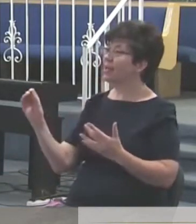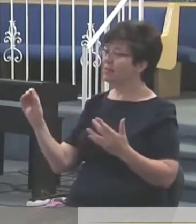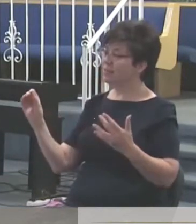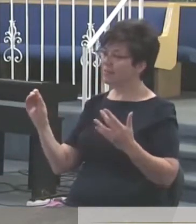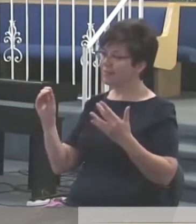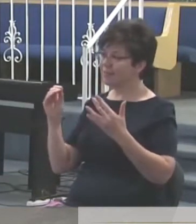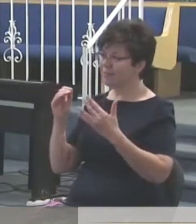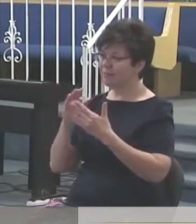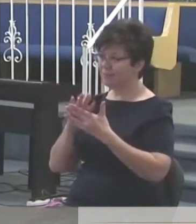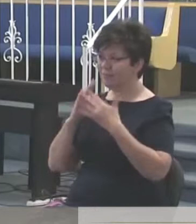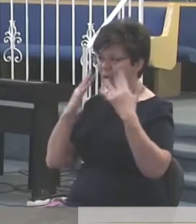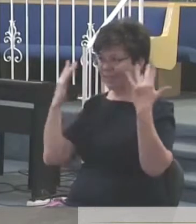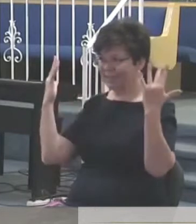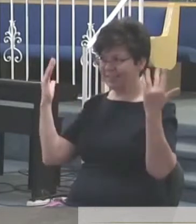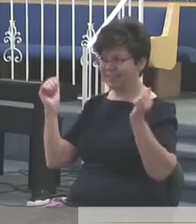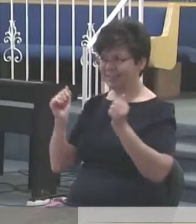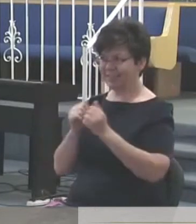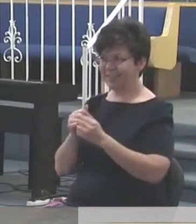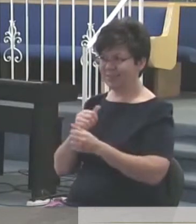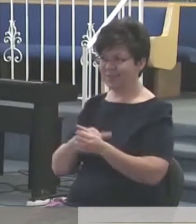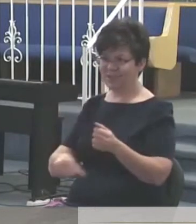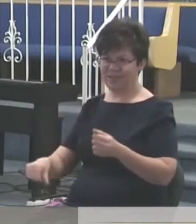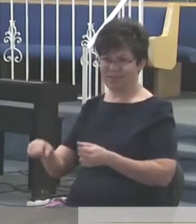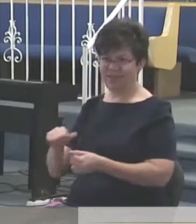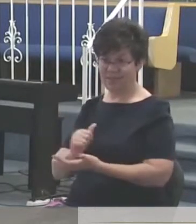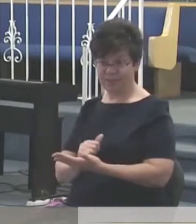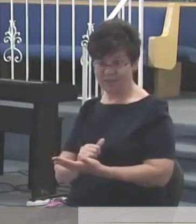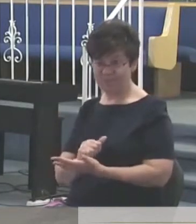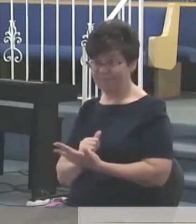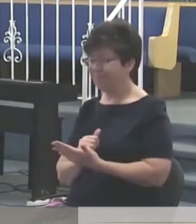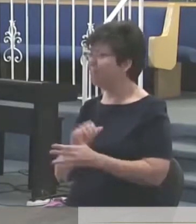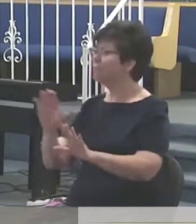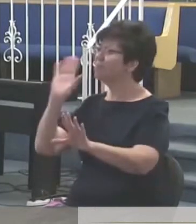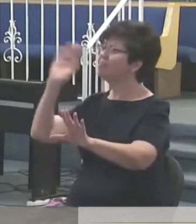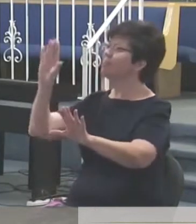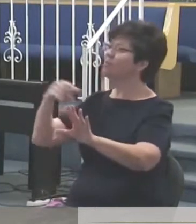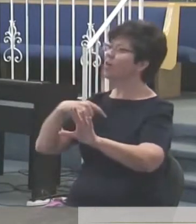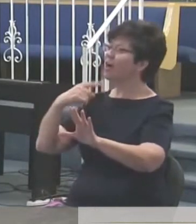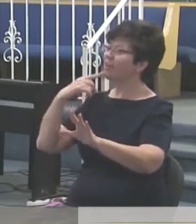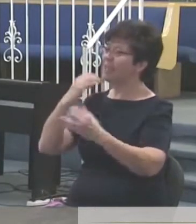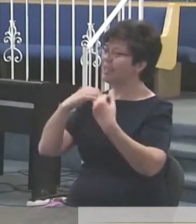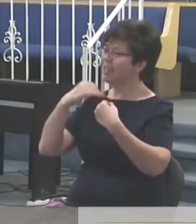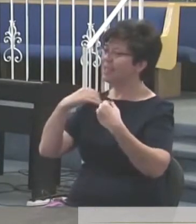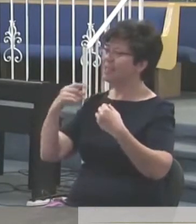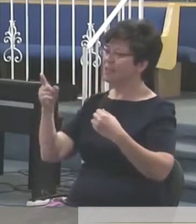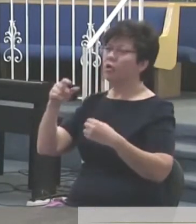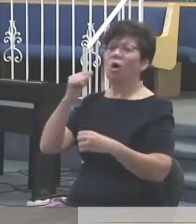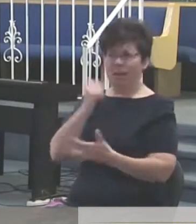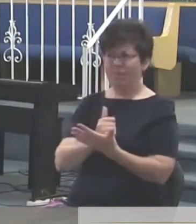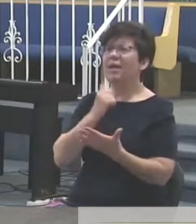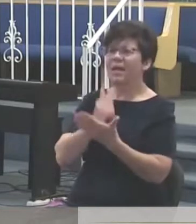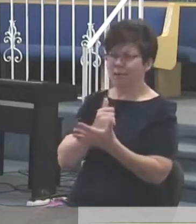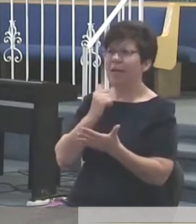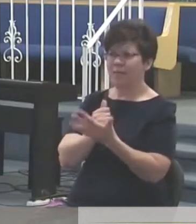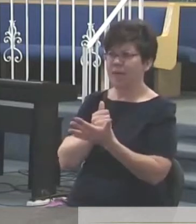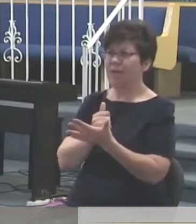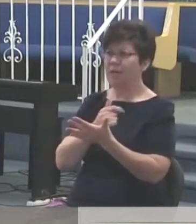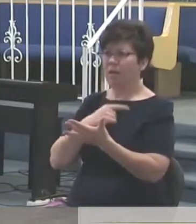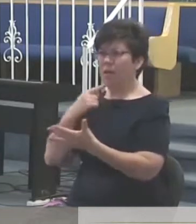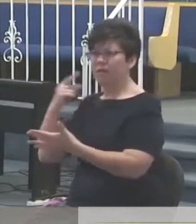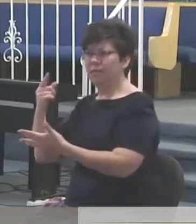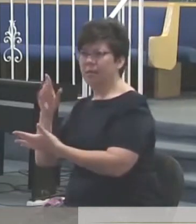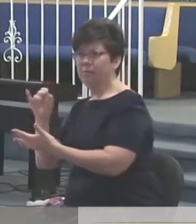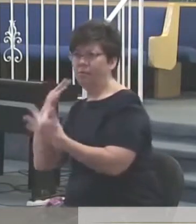friendly with each other. Amen. See, you know what? When I said eat, everybody, amen, amen. As soon as I